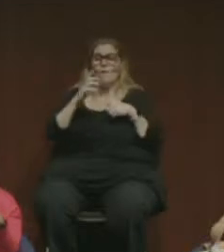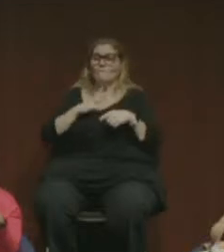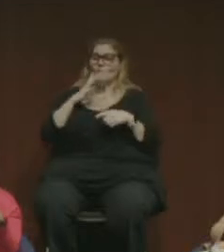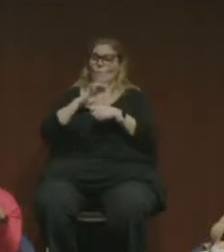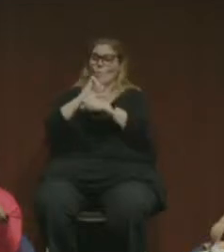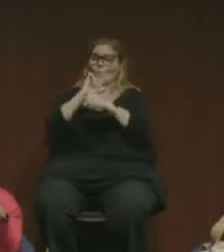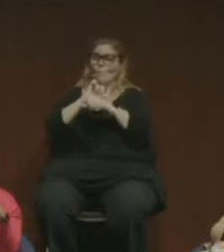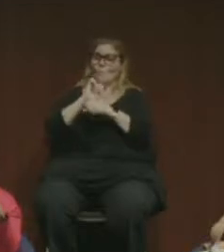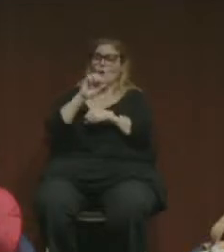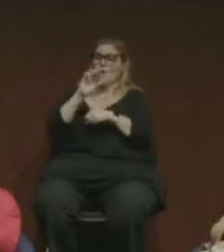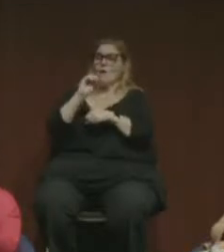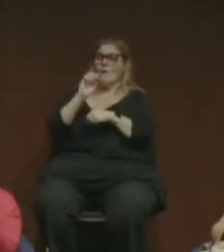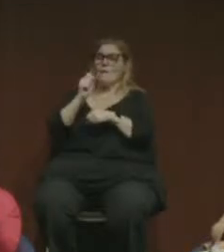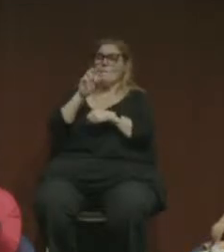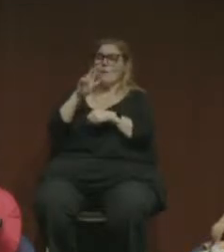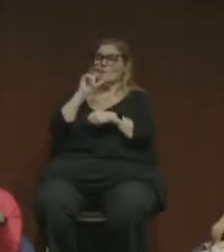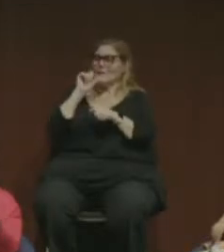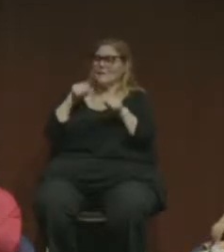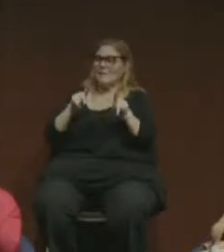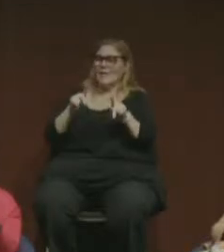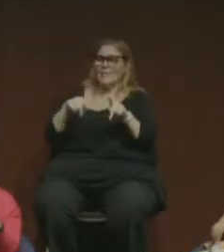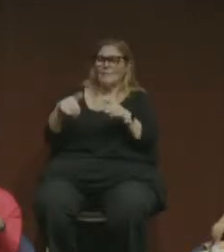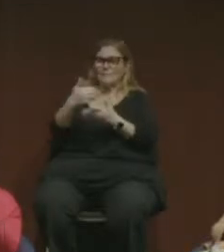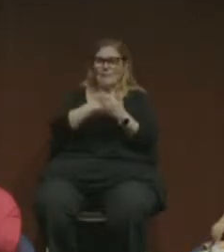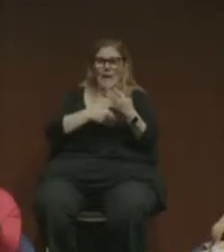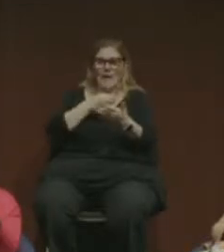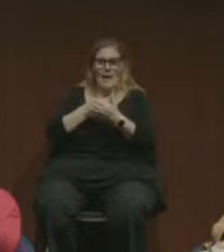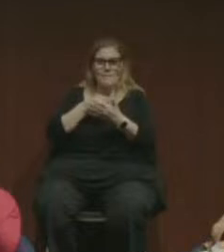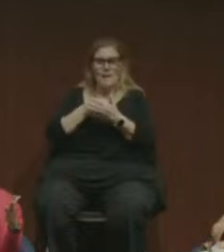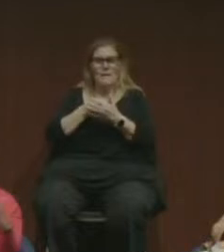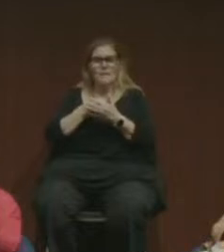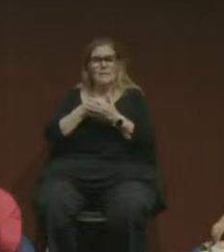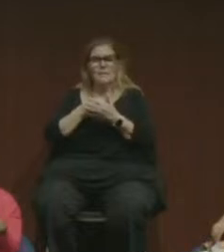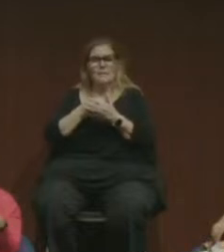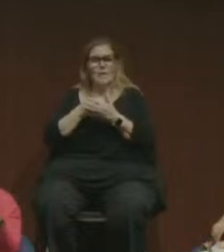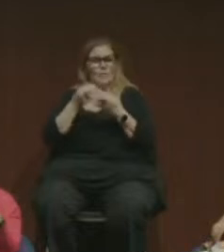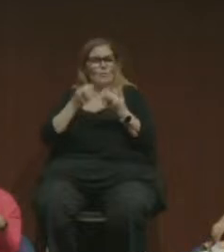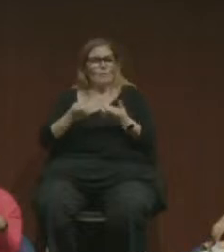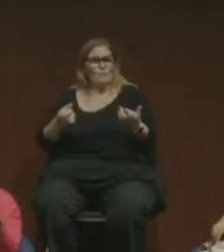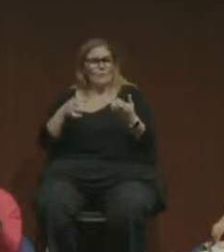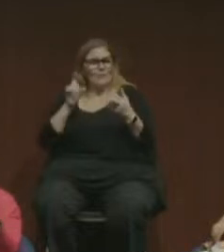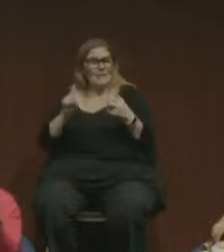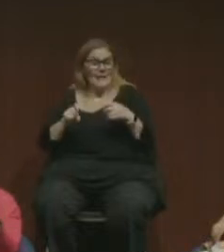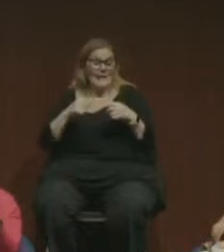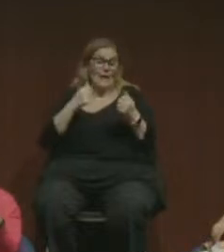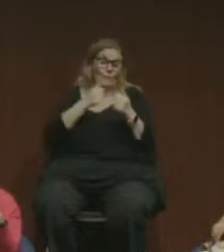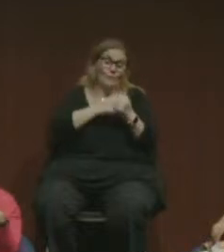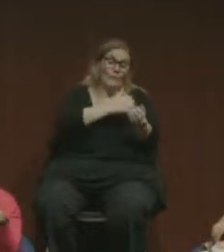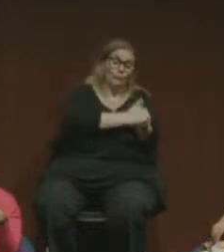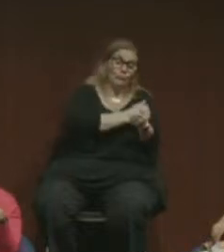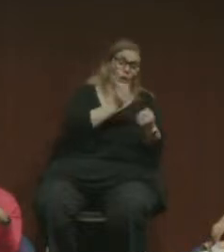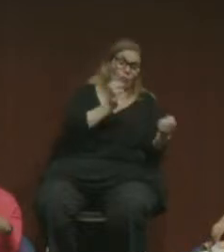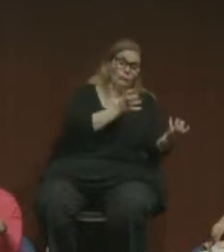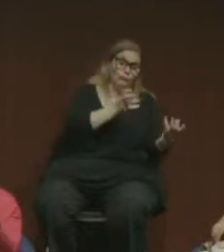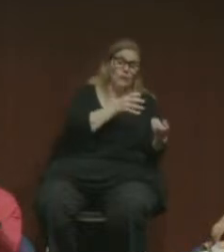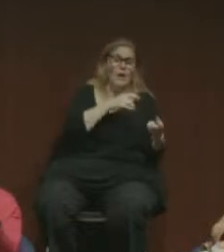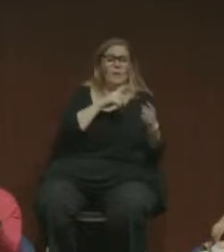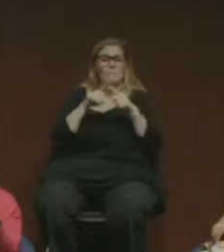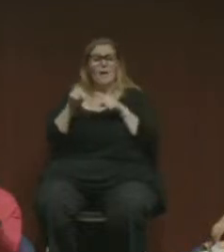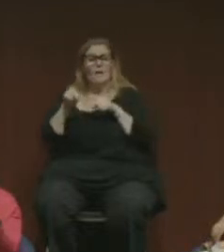markets that does not allow them to make the kinds of access, the kind of resources that they can access as drug traffickers, but